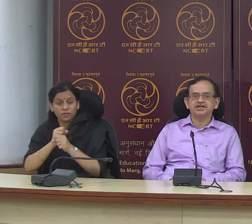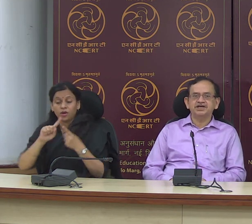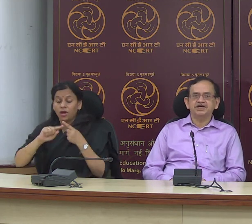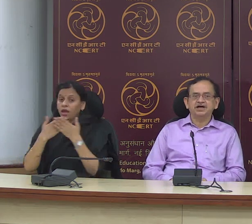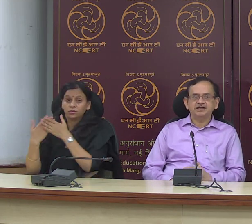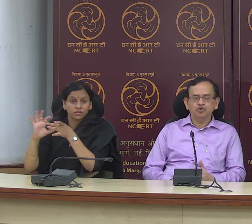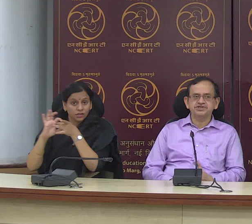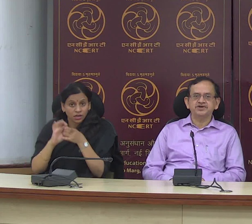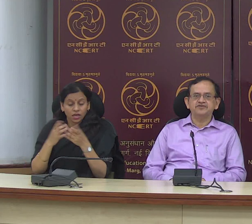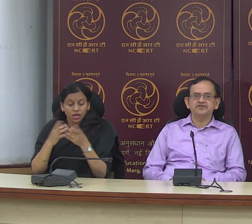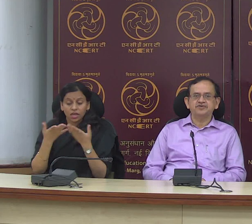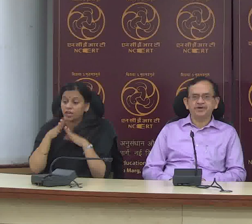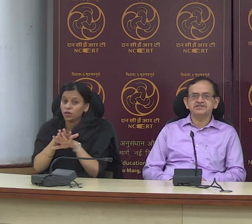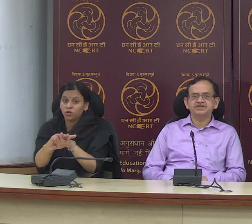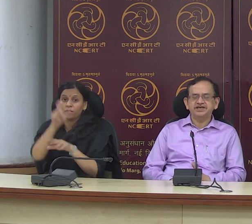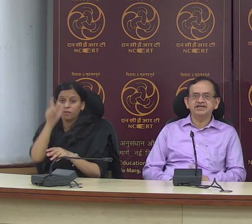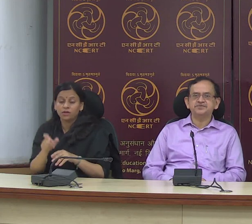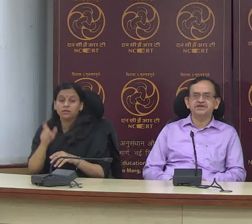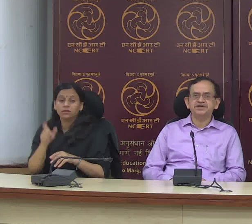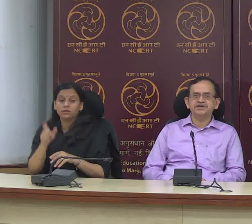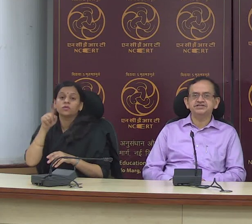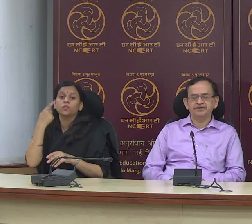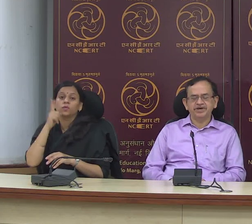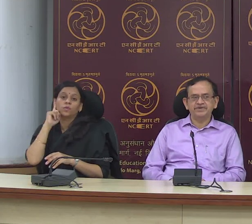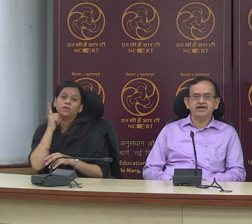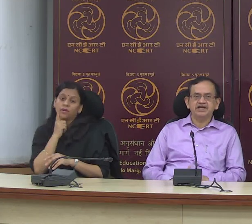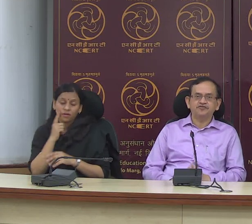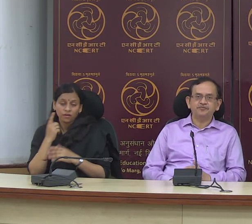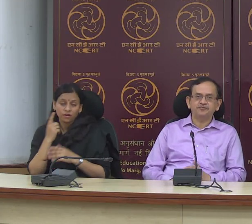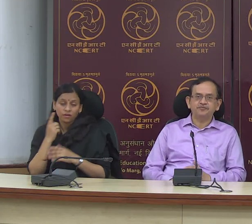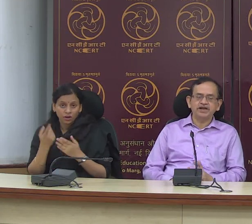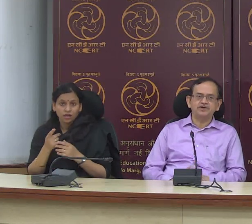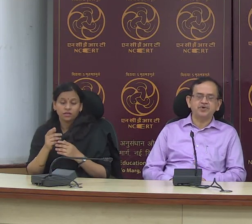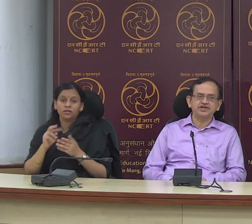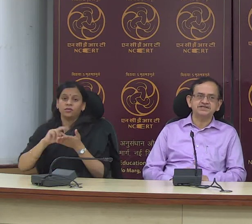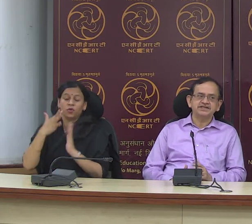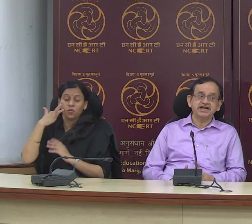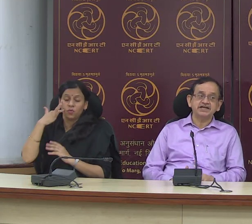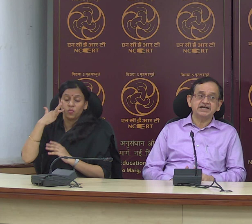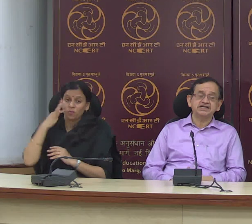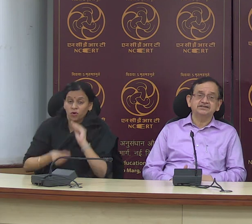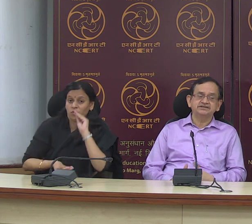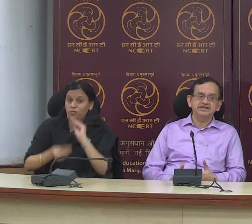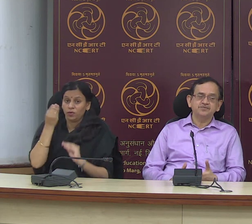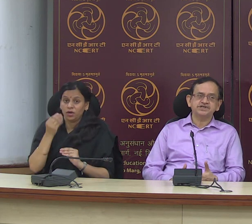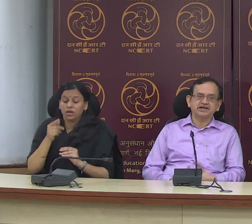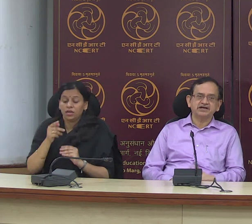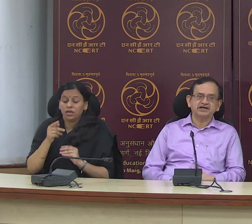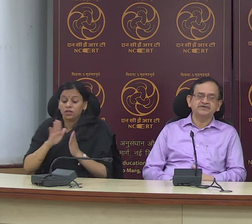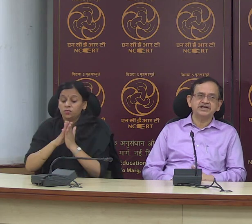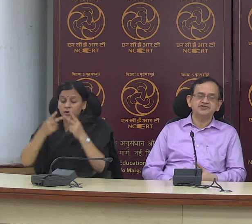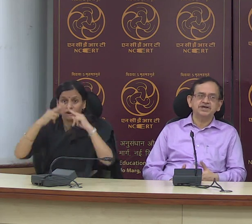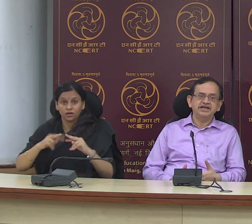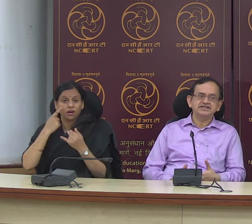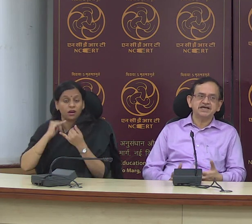education inclusive for persons with hearing and speech impairment, it is of paramount importance that these books are